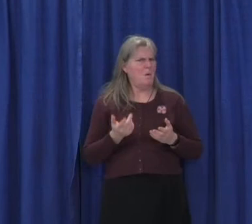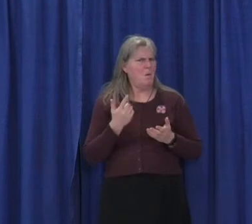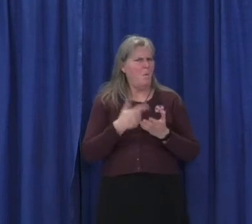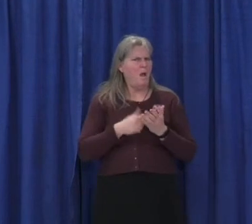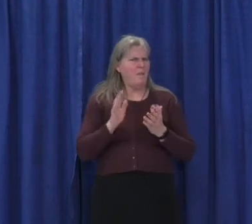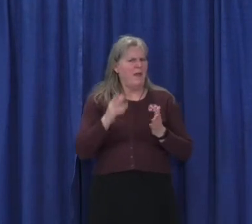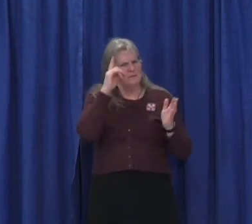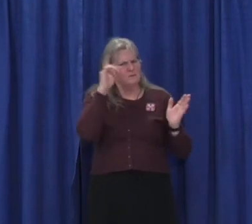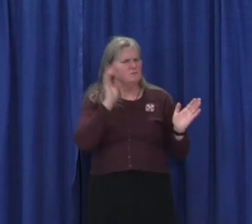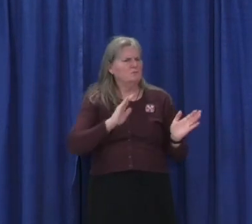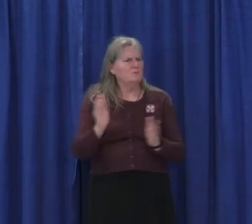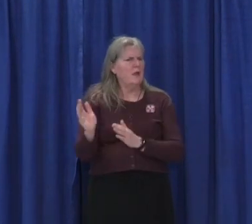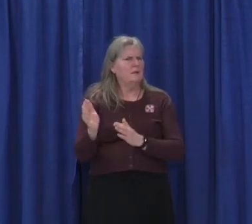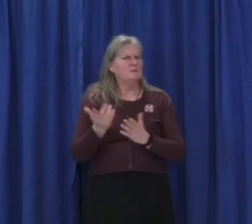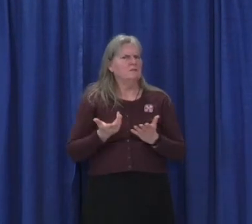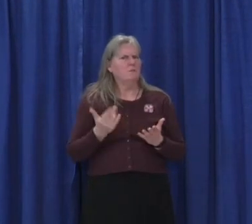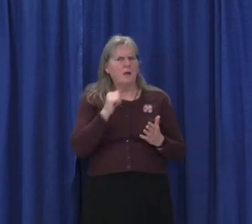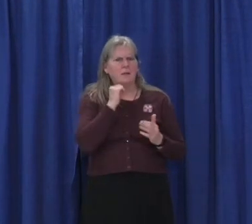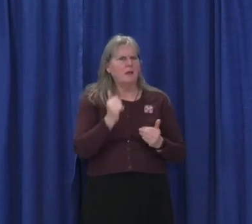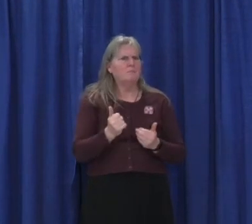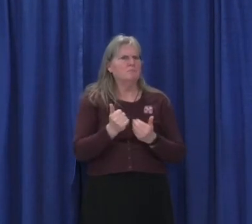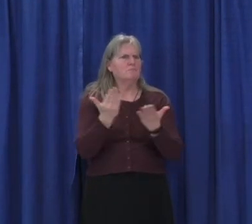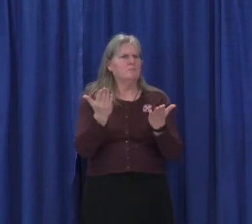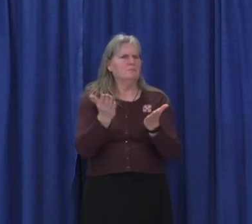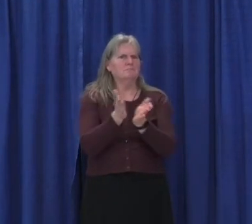just providing rapid tests to the general public.